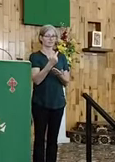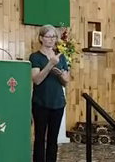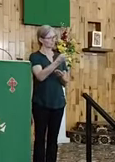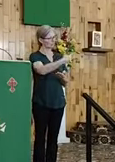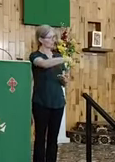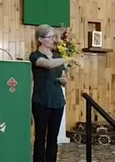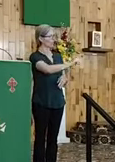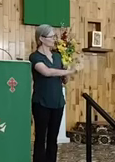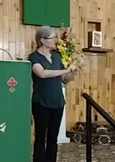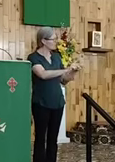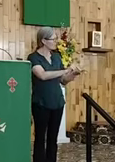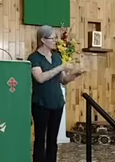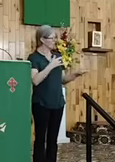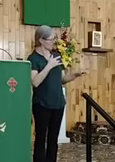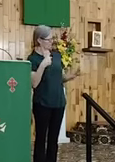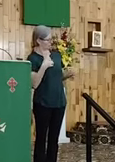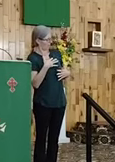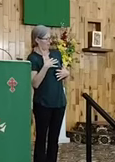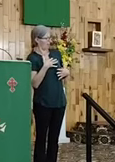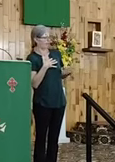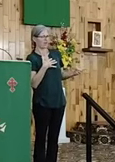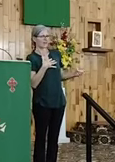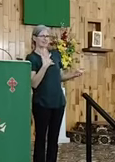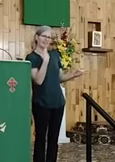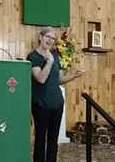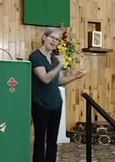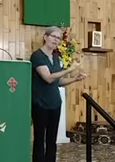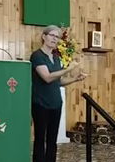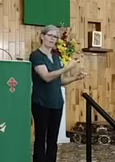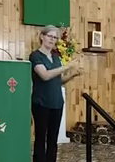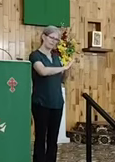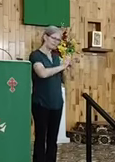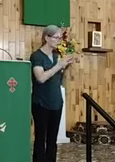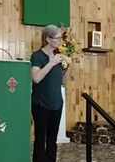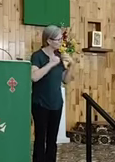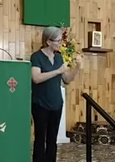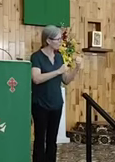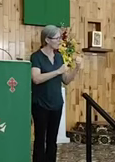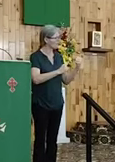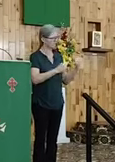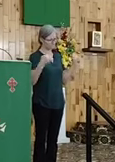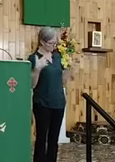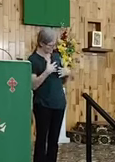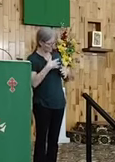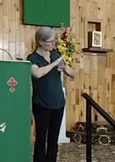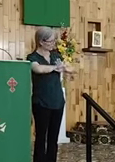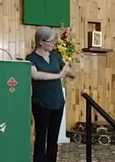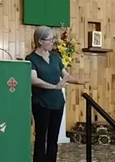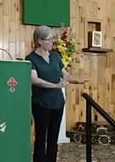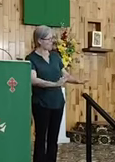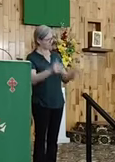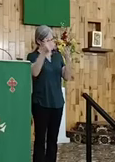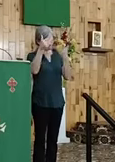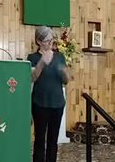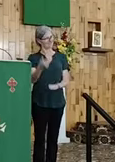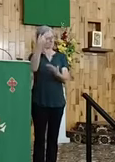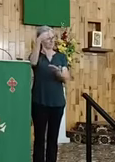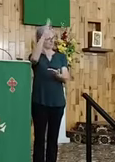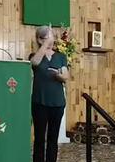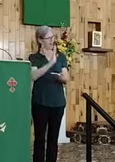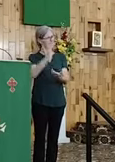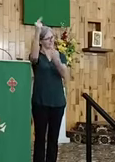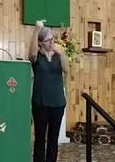whose hearts are frightened, be strong, fear not. Here is your God. He